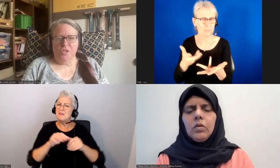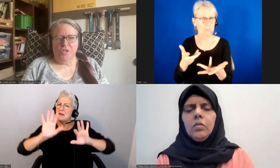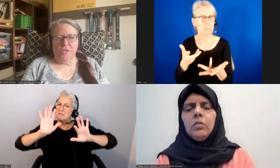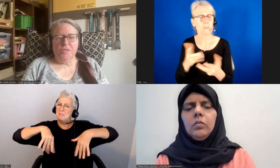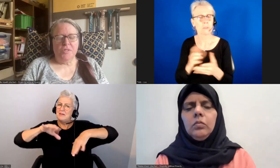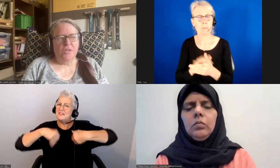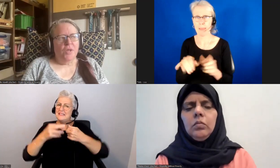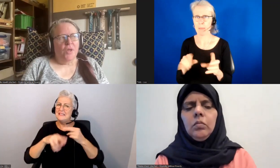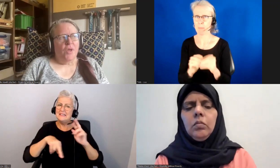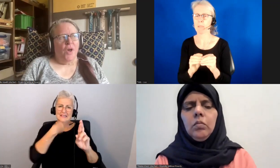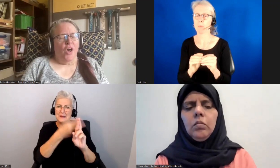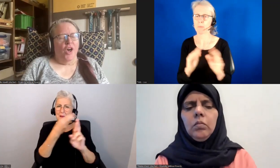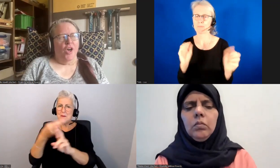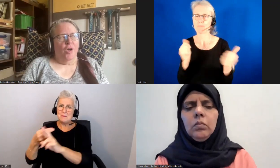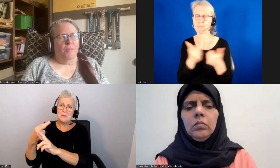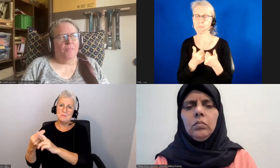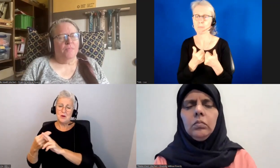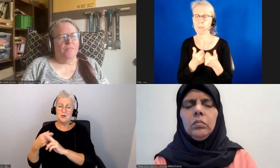main questions